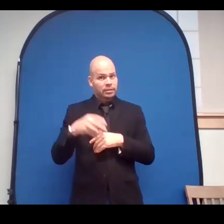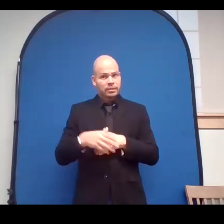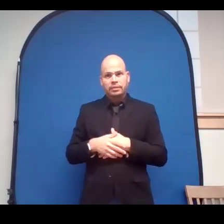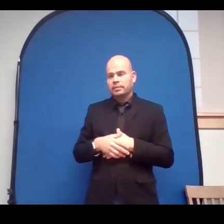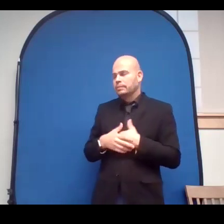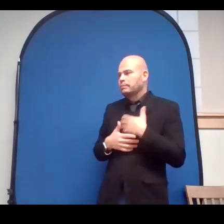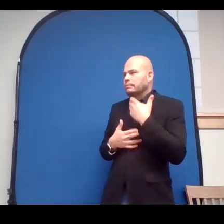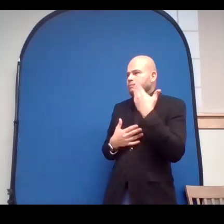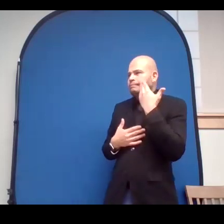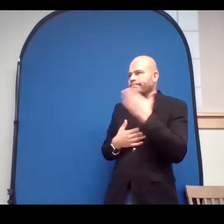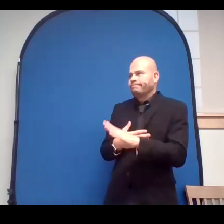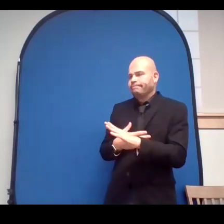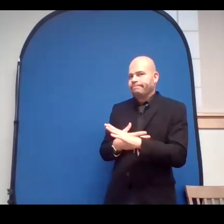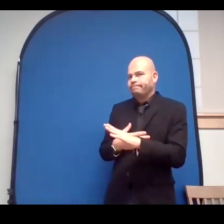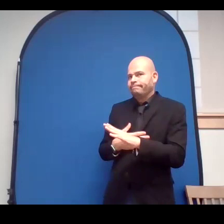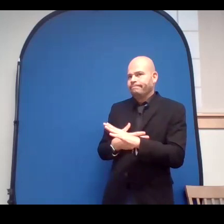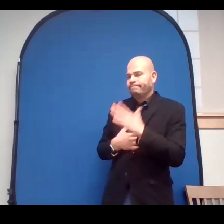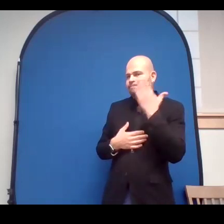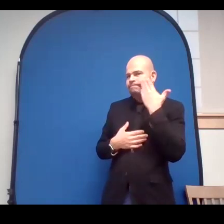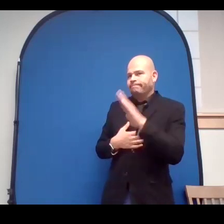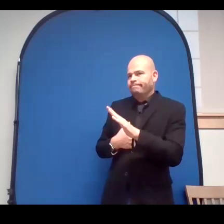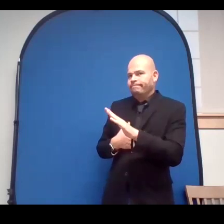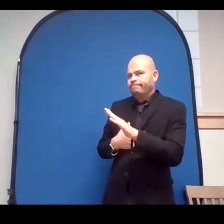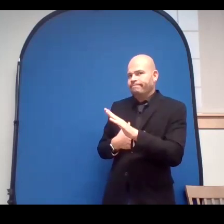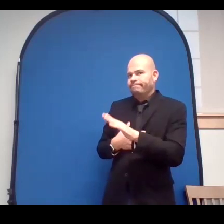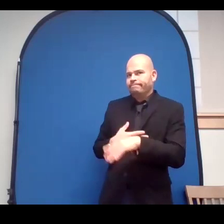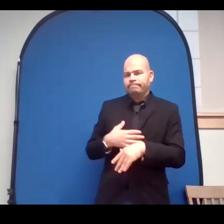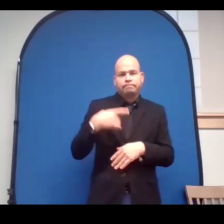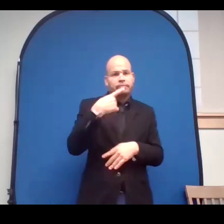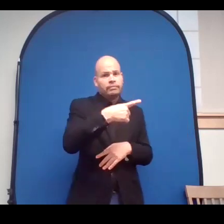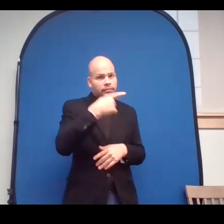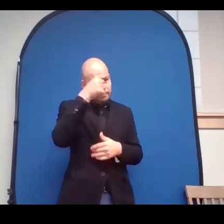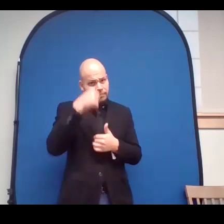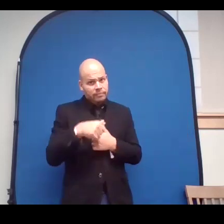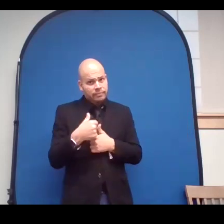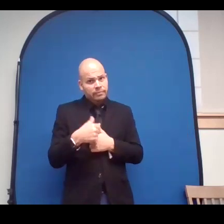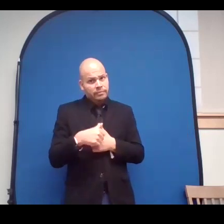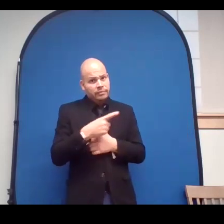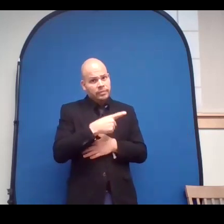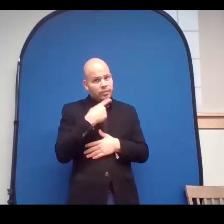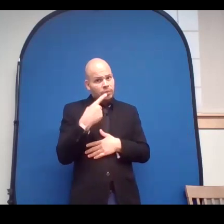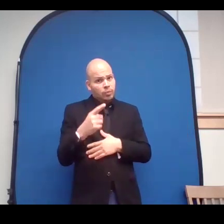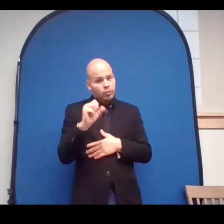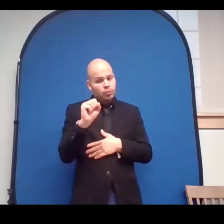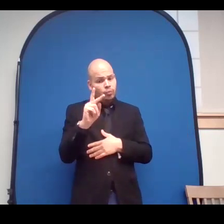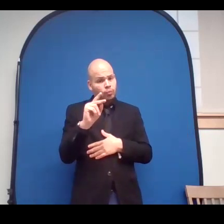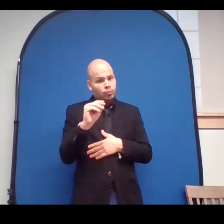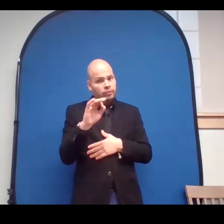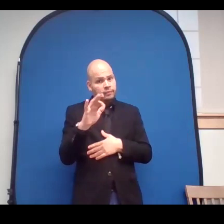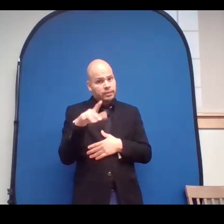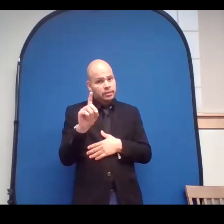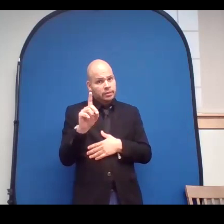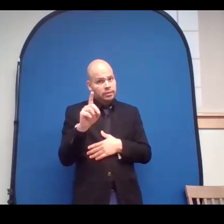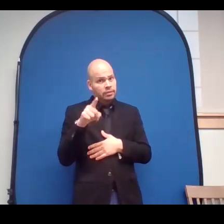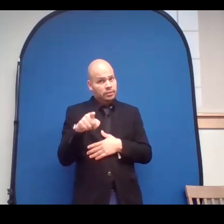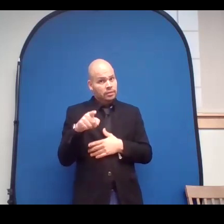that. Do you recall telling Sergeant Schofield, as he's reported,